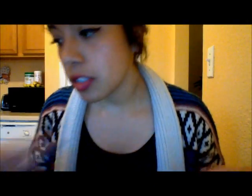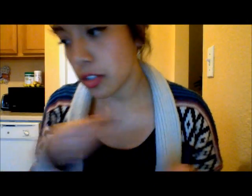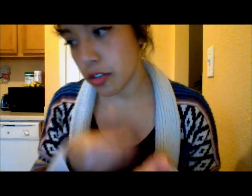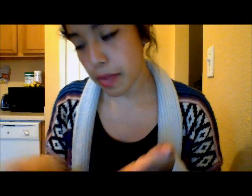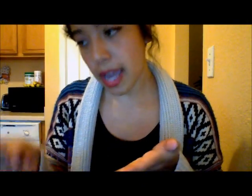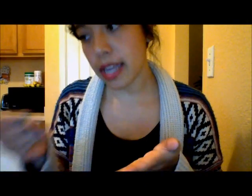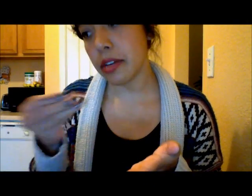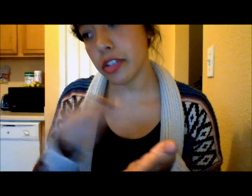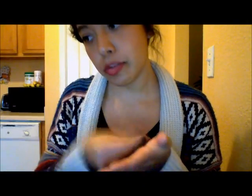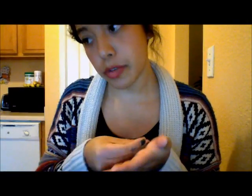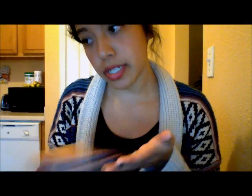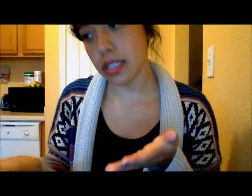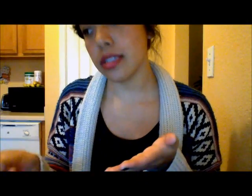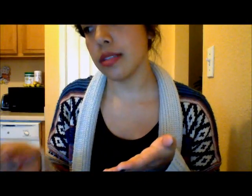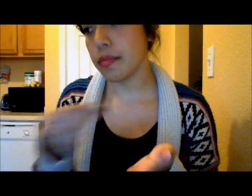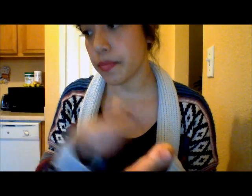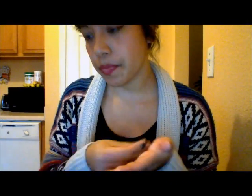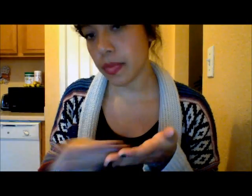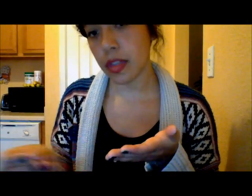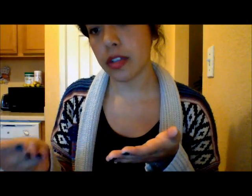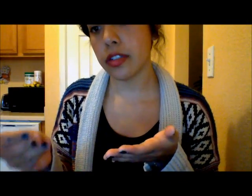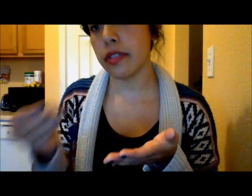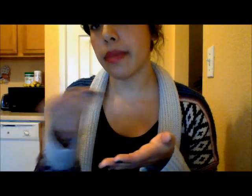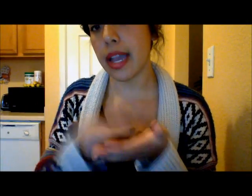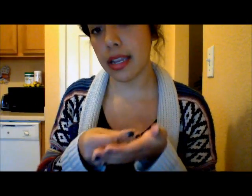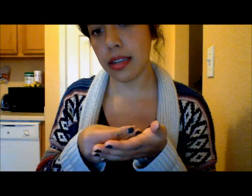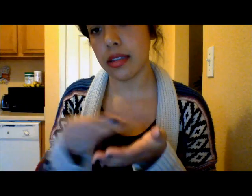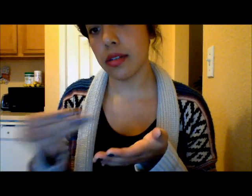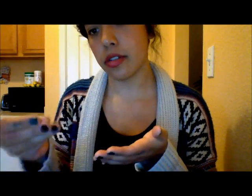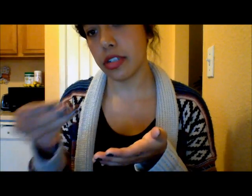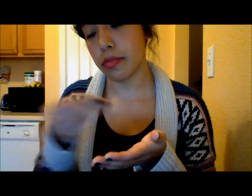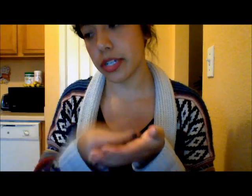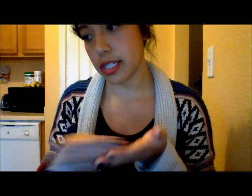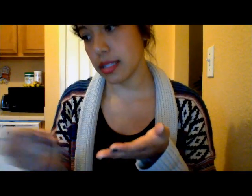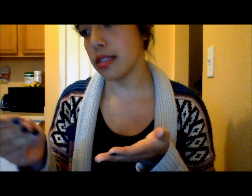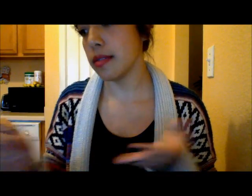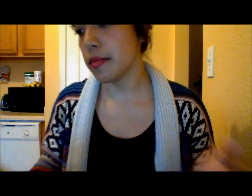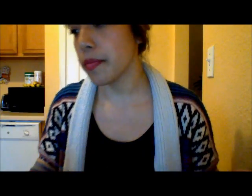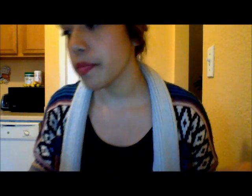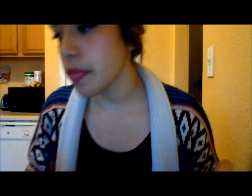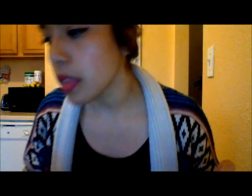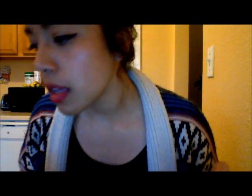To buy or to purchase. To buy or to purchase.